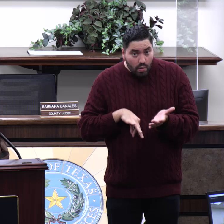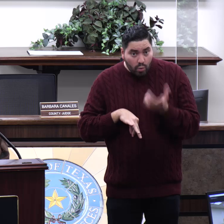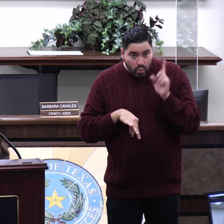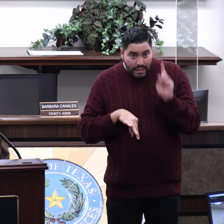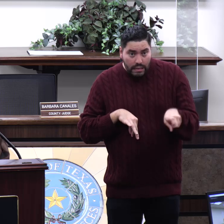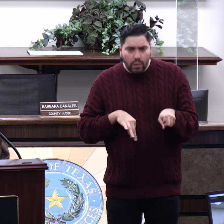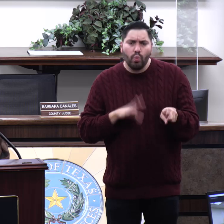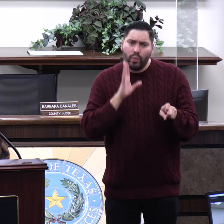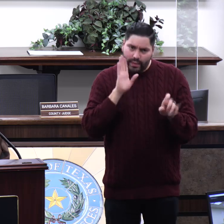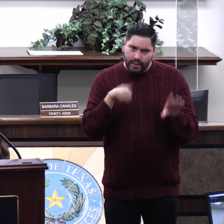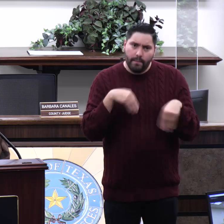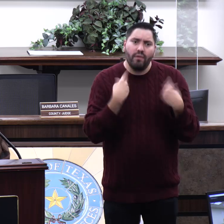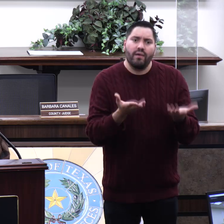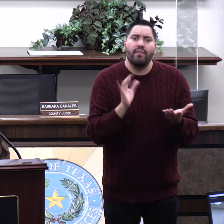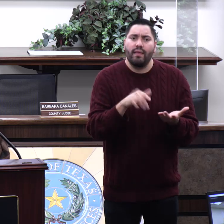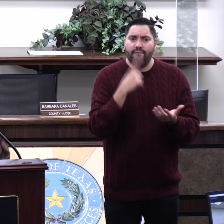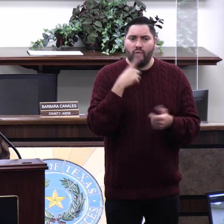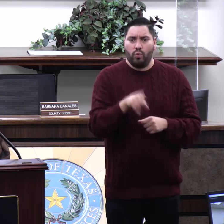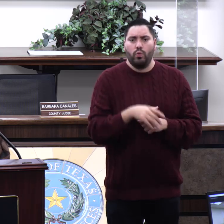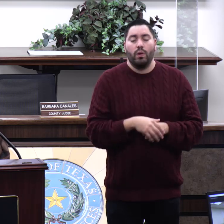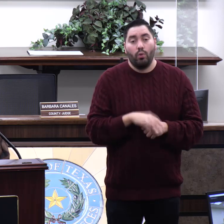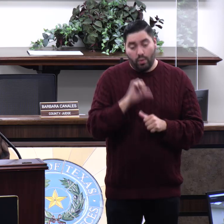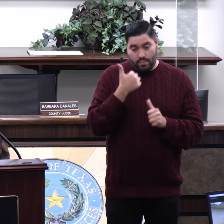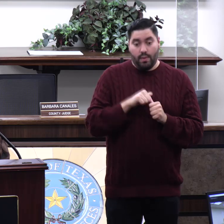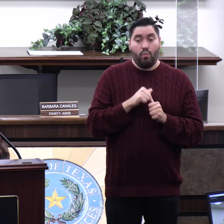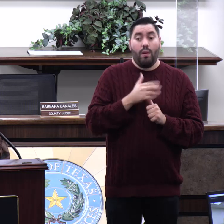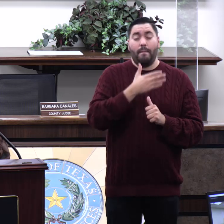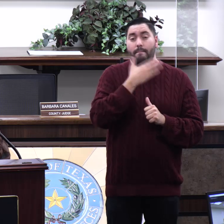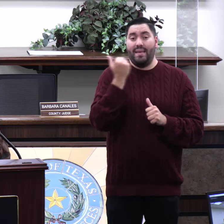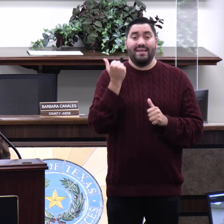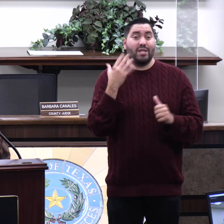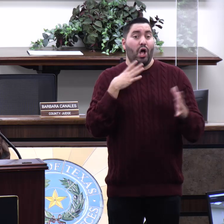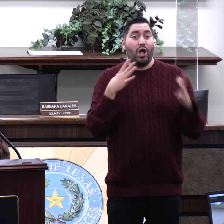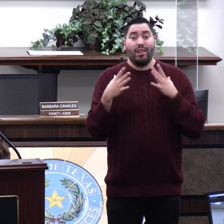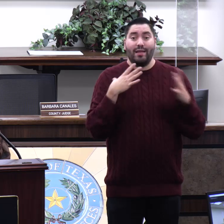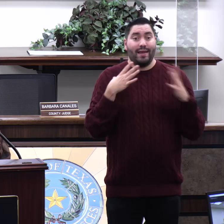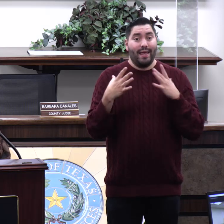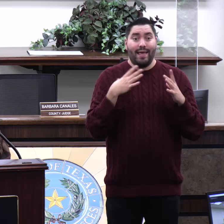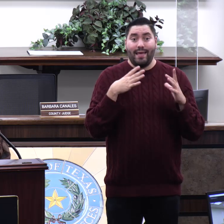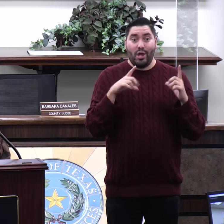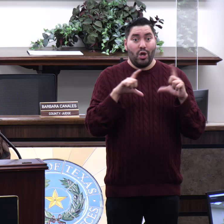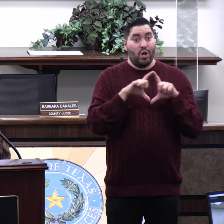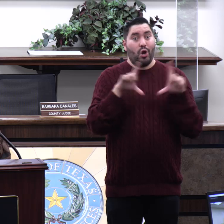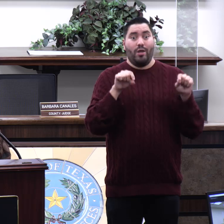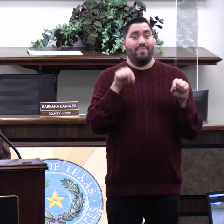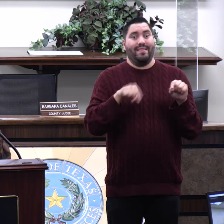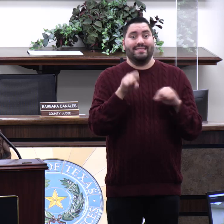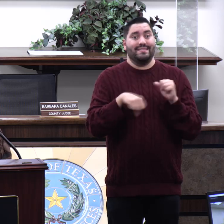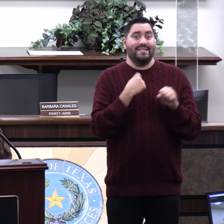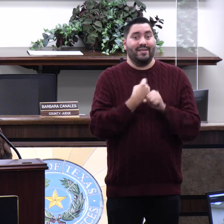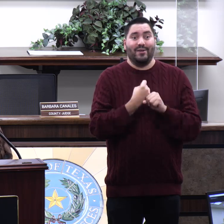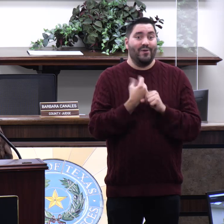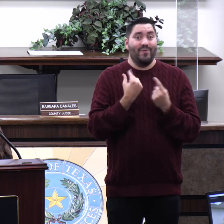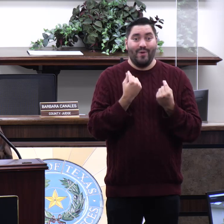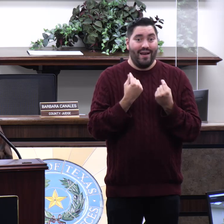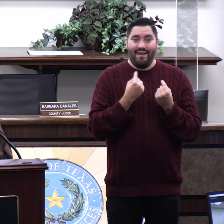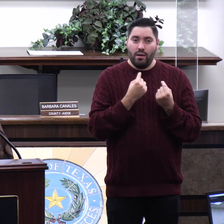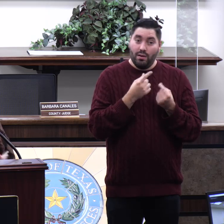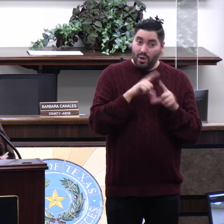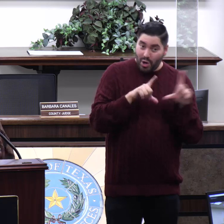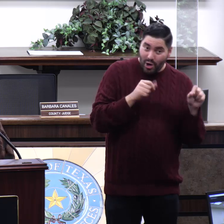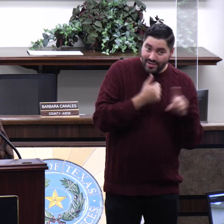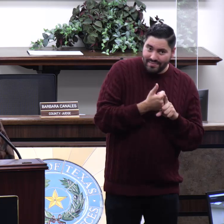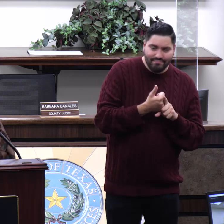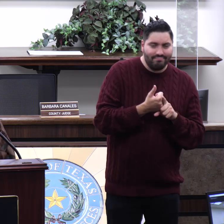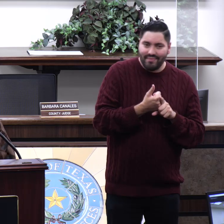can provide that for you. Remember, the best holiday card this year is your vaccination card. Are